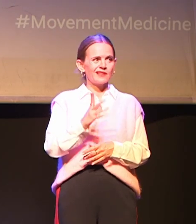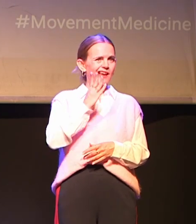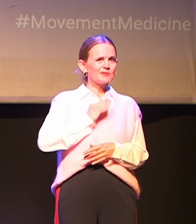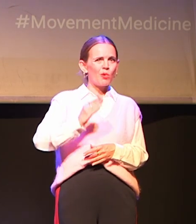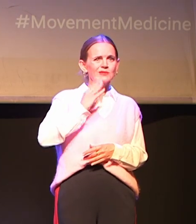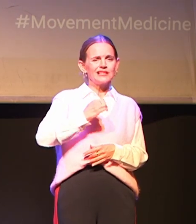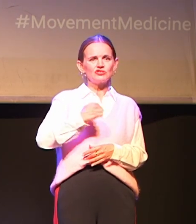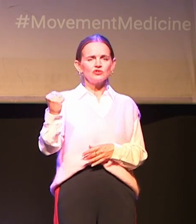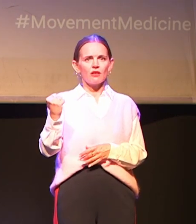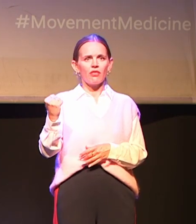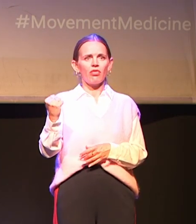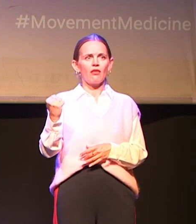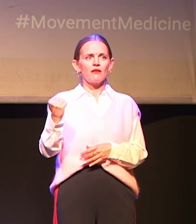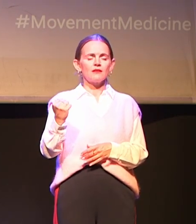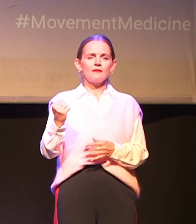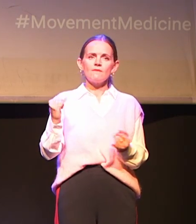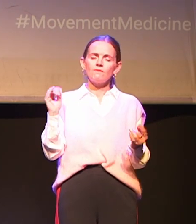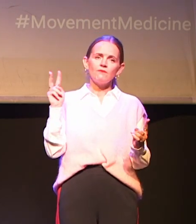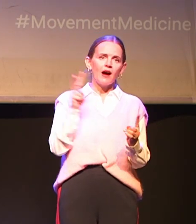incredible violence,